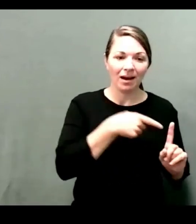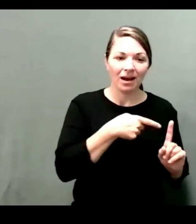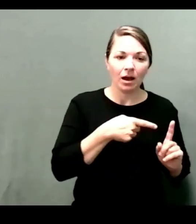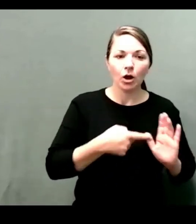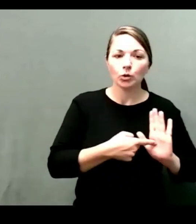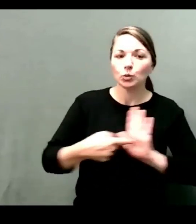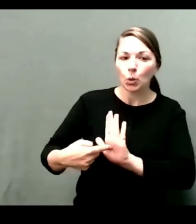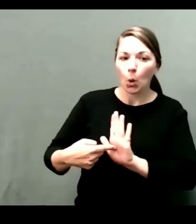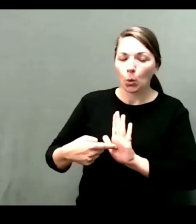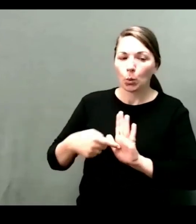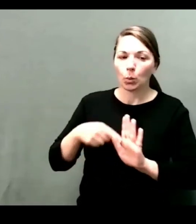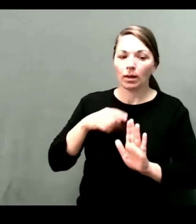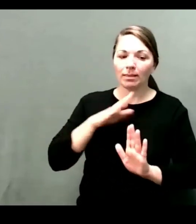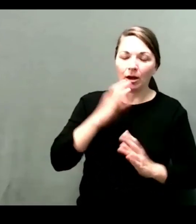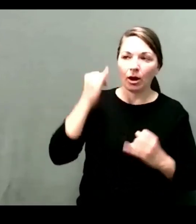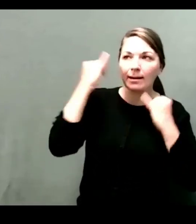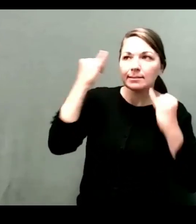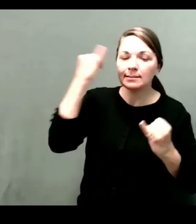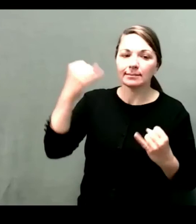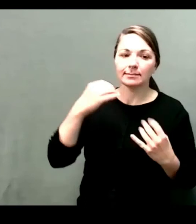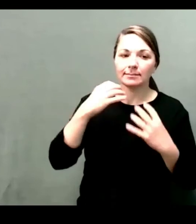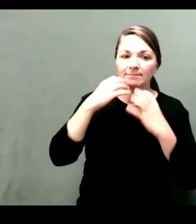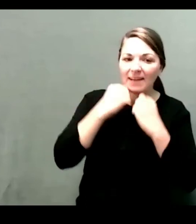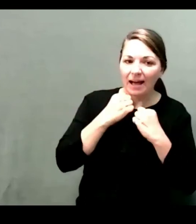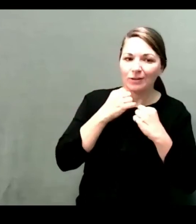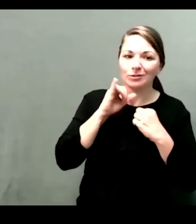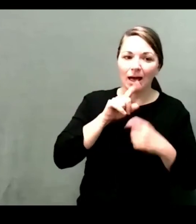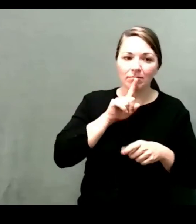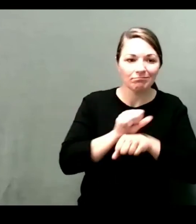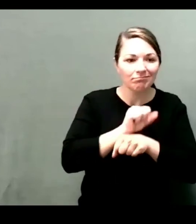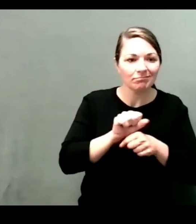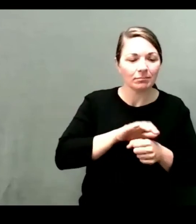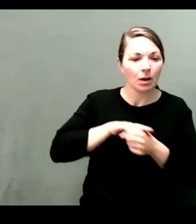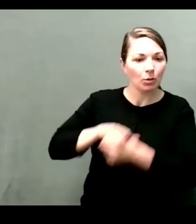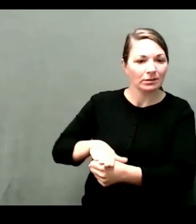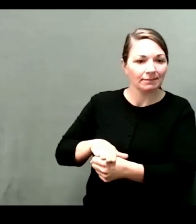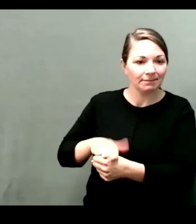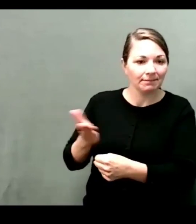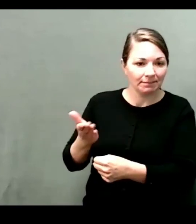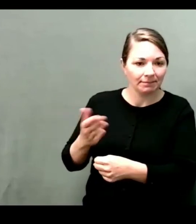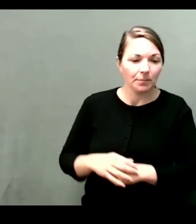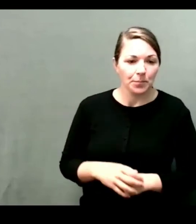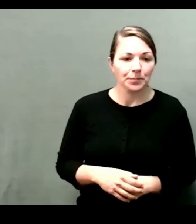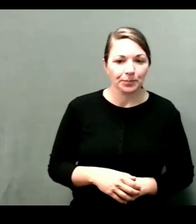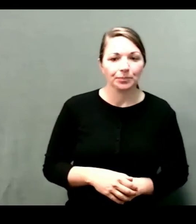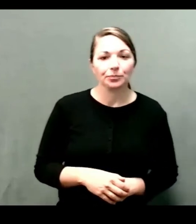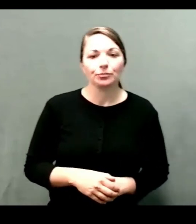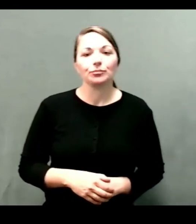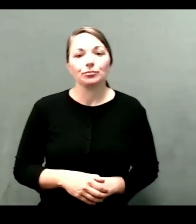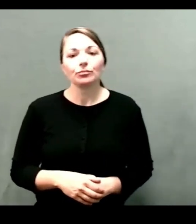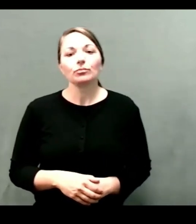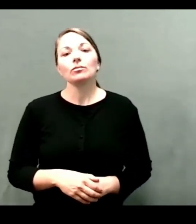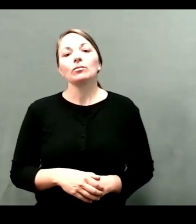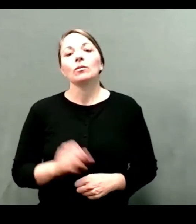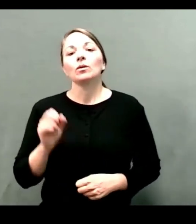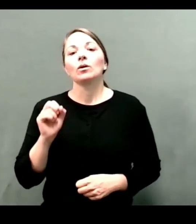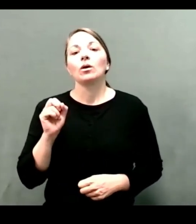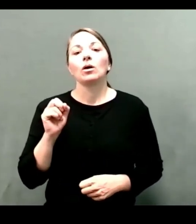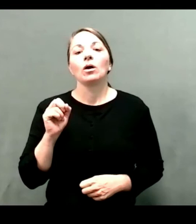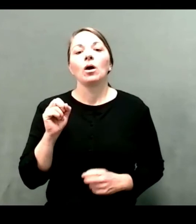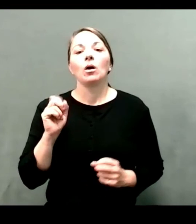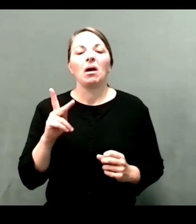oppressive ideas or values, right? The second piece here, actually, excuse me, I want to come back for a